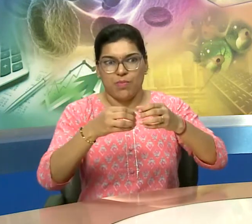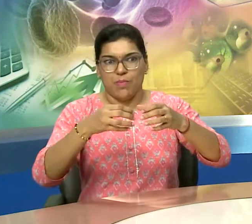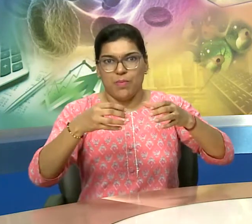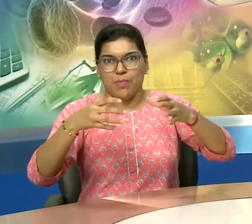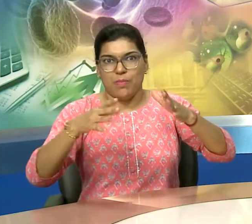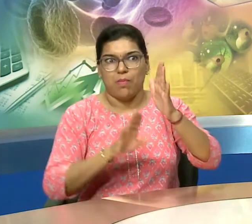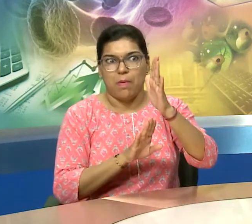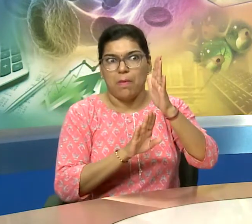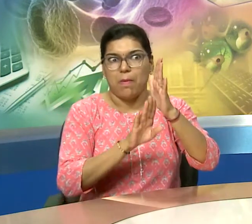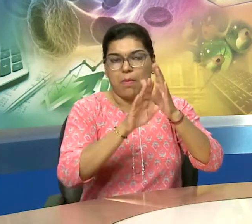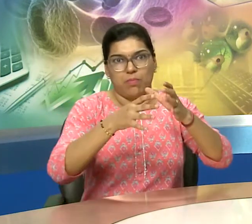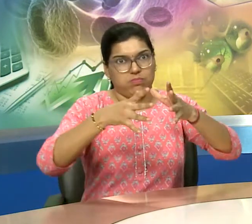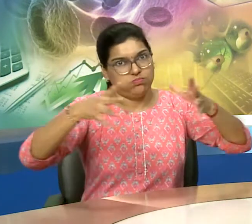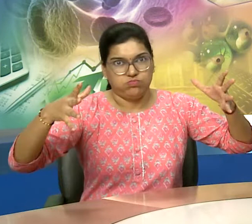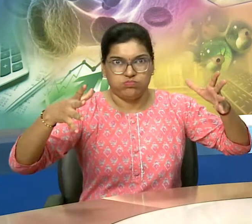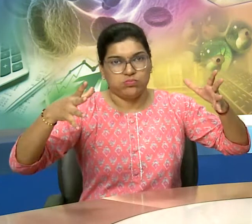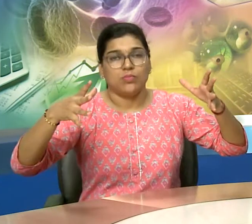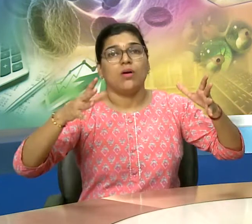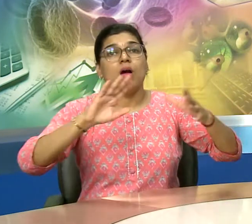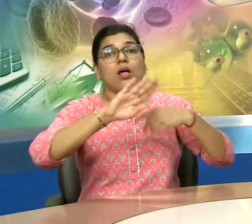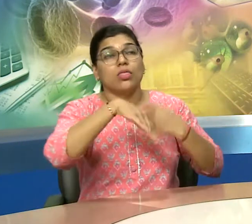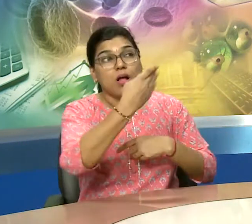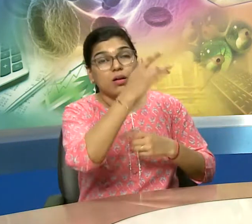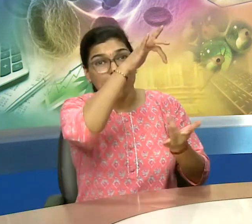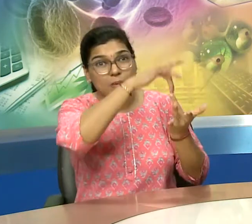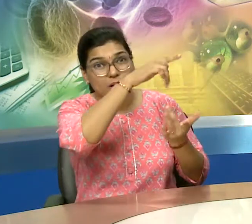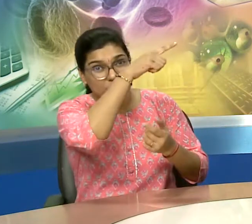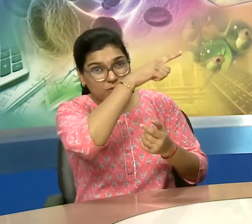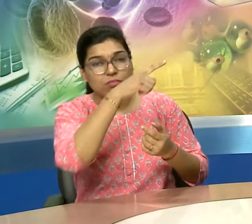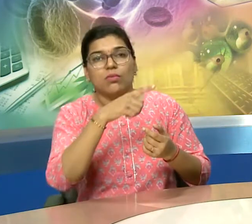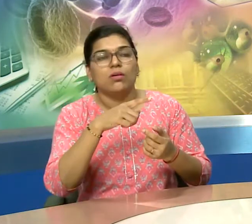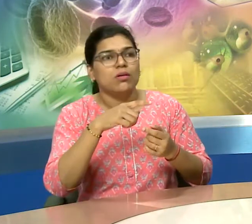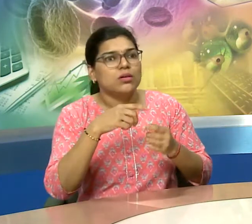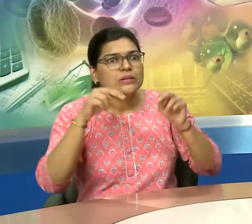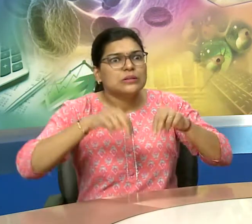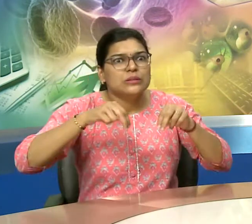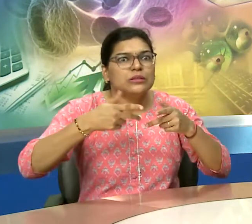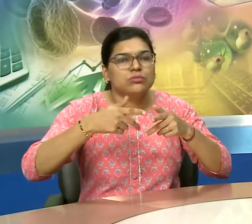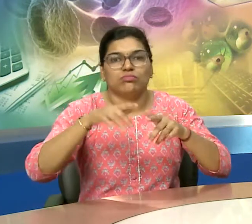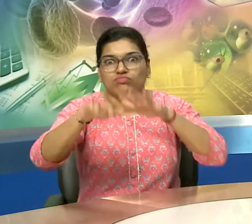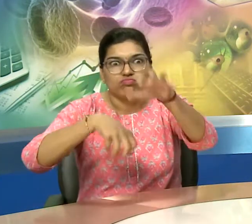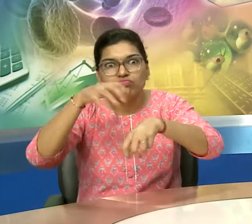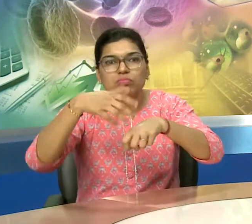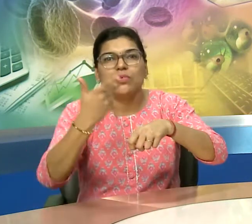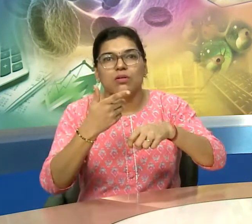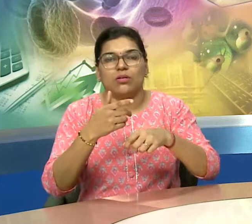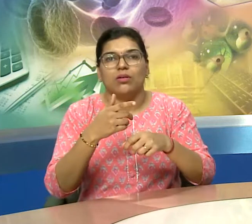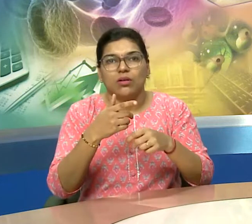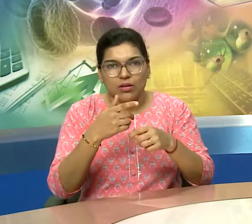You can see the first picture on the left. It is about growing population, as there is a vertical